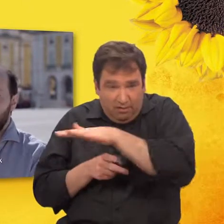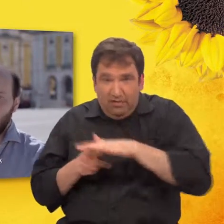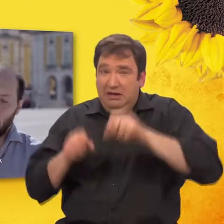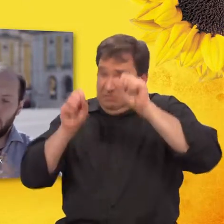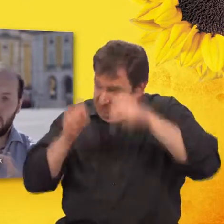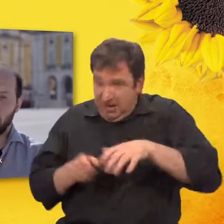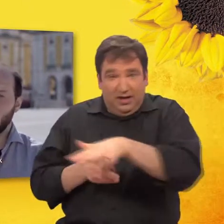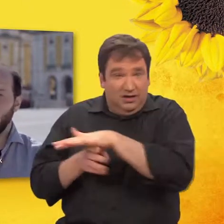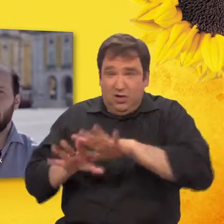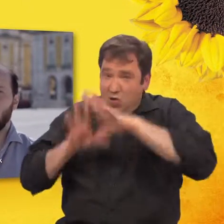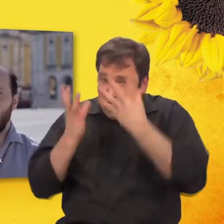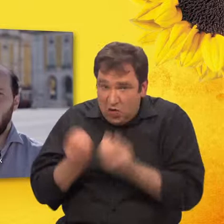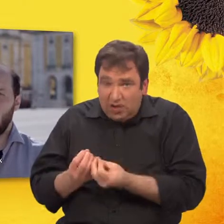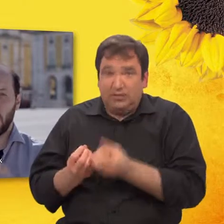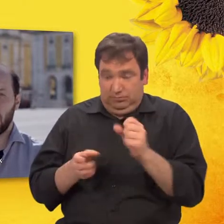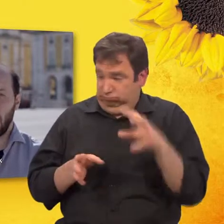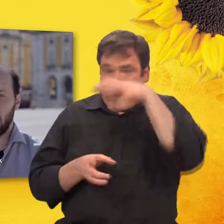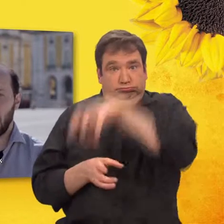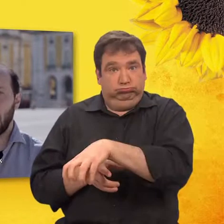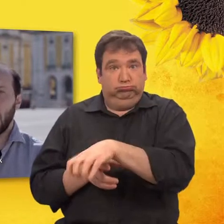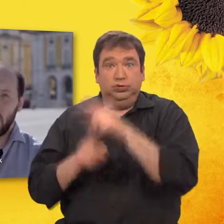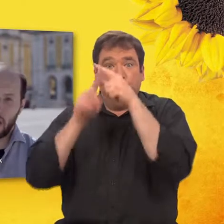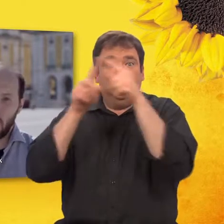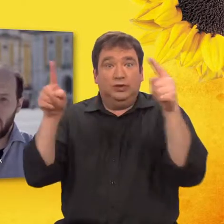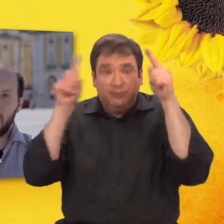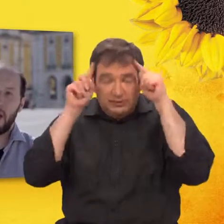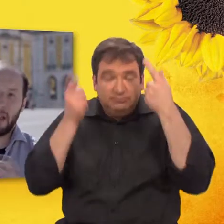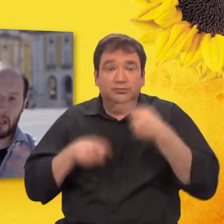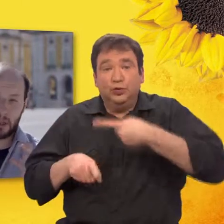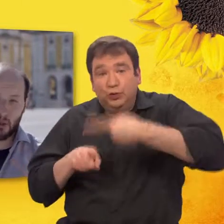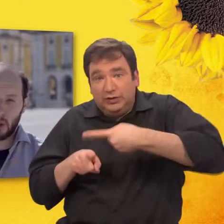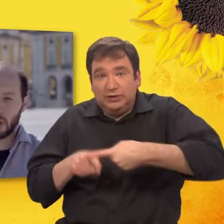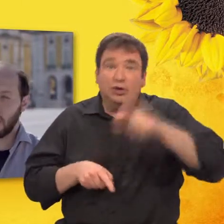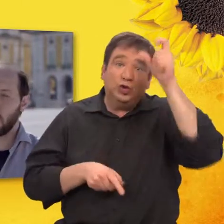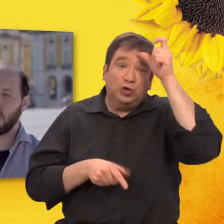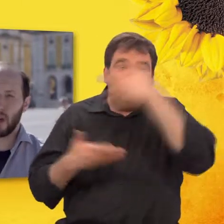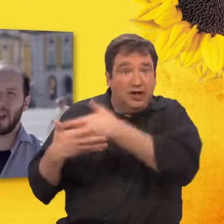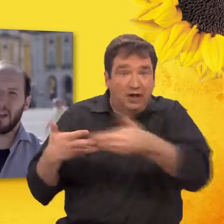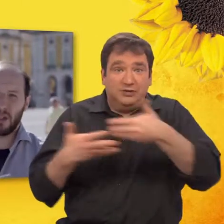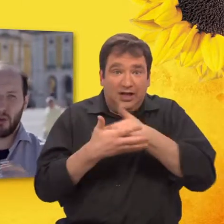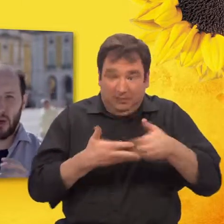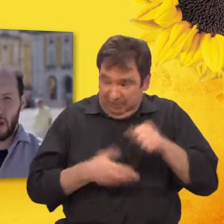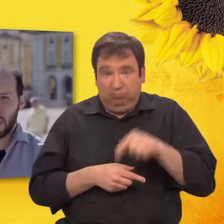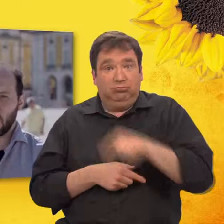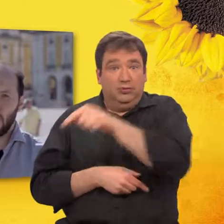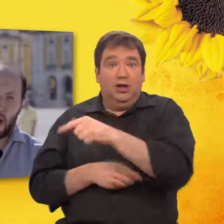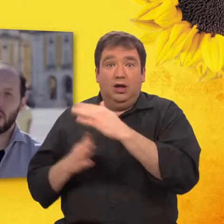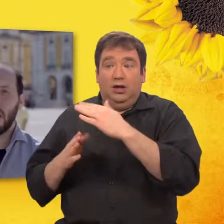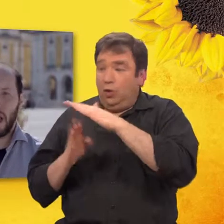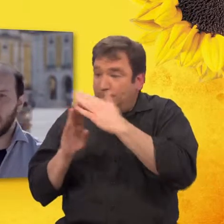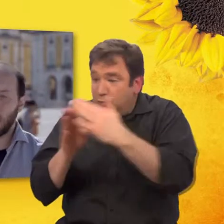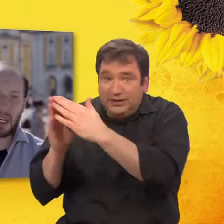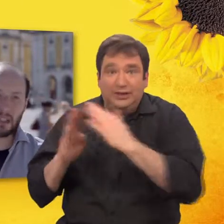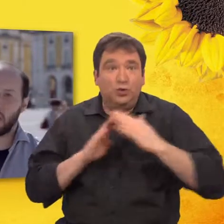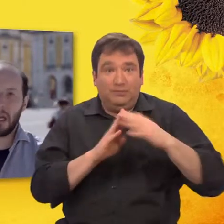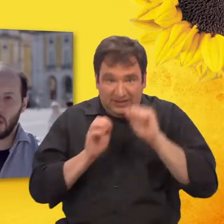essa infraestrutura podíamos ocupá-la como universidade federal em língua grega e em língua turca, servindo ambas as comunidades,